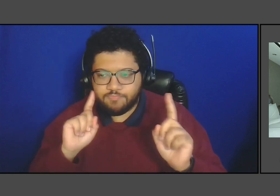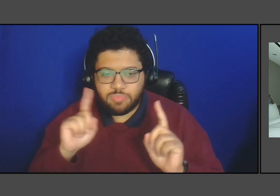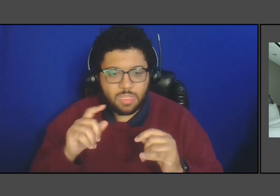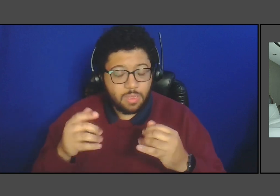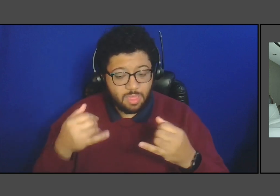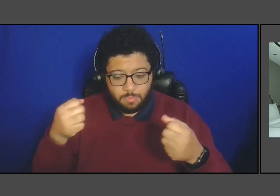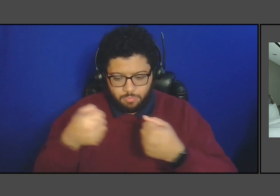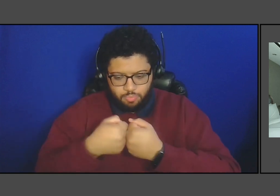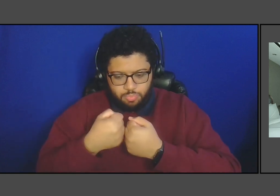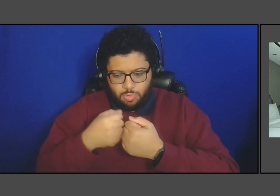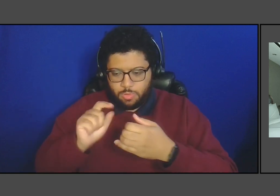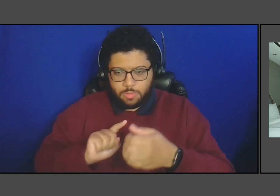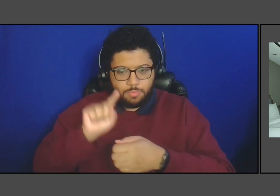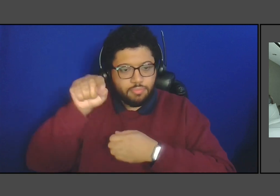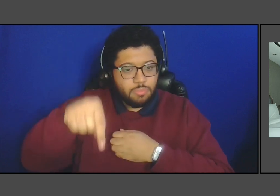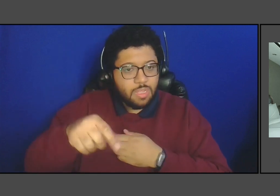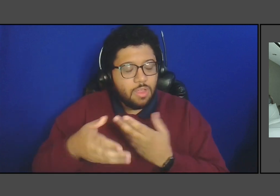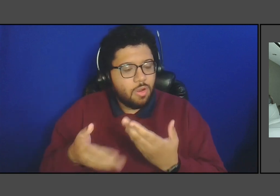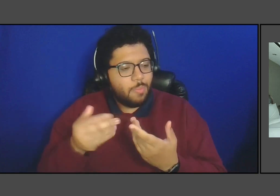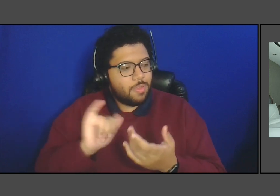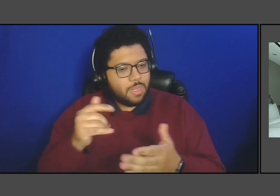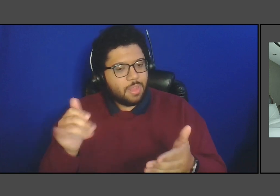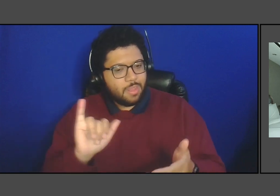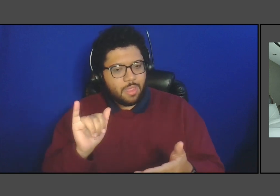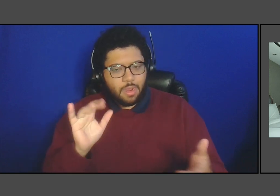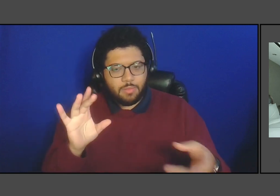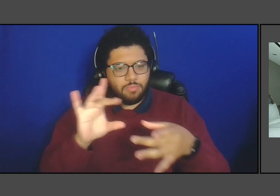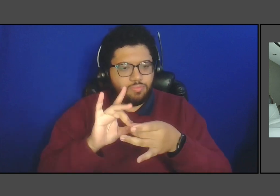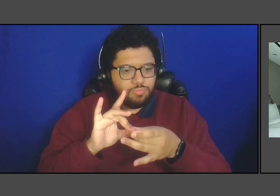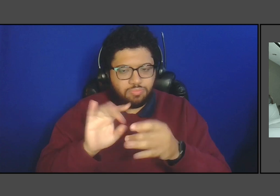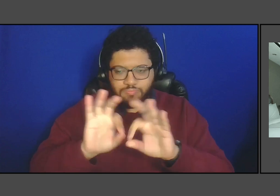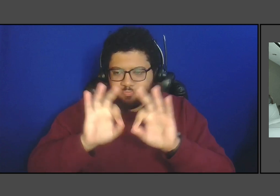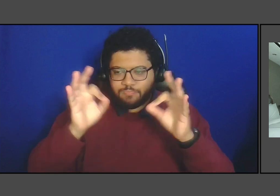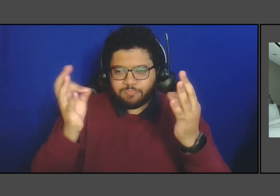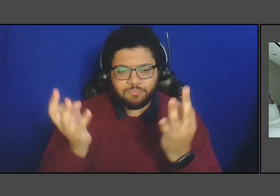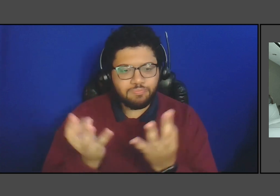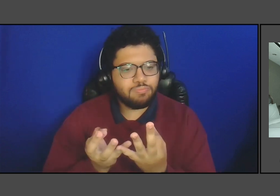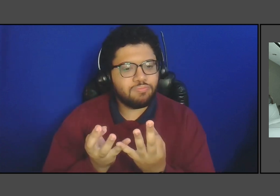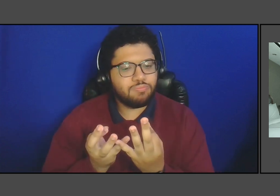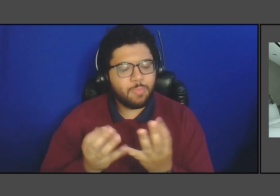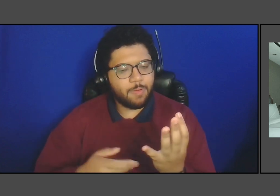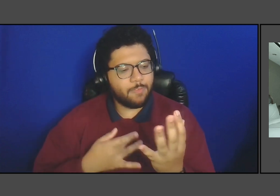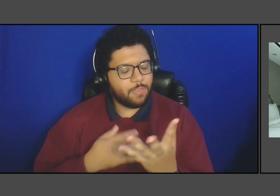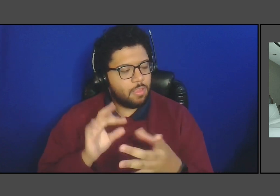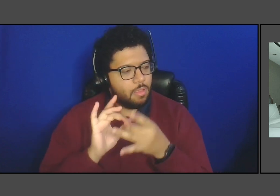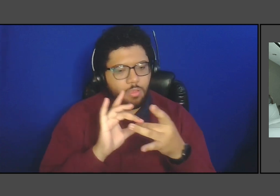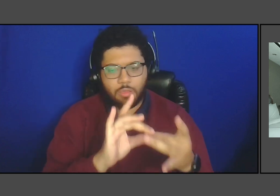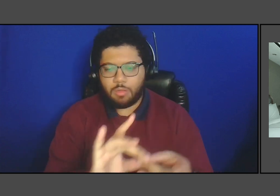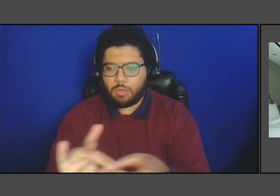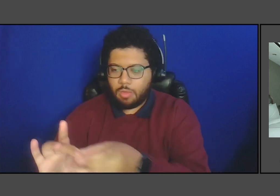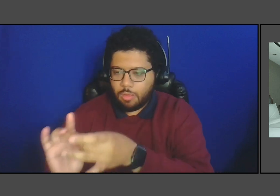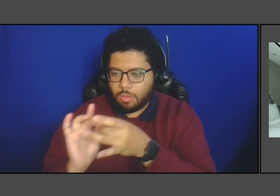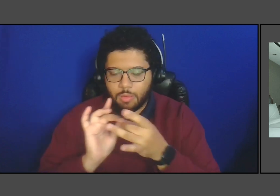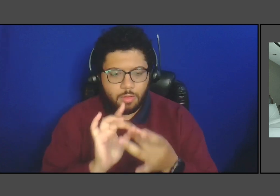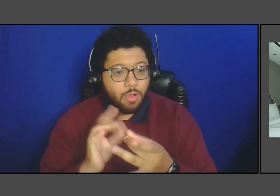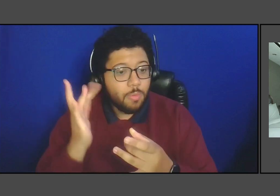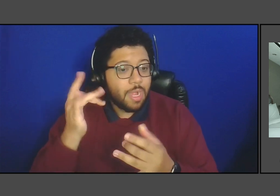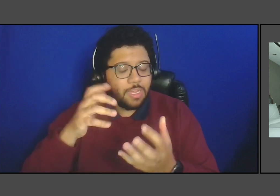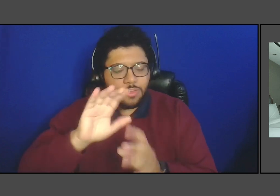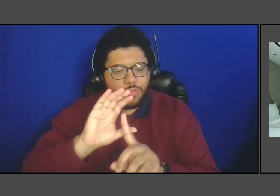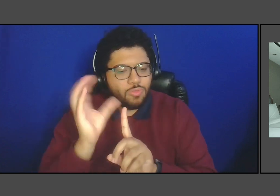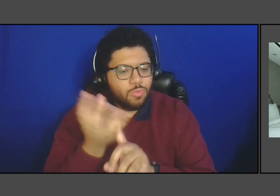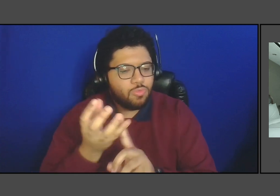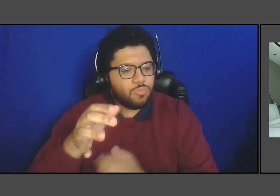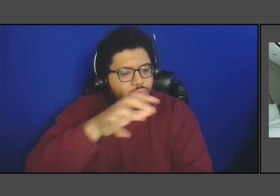with a camaraderie and a sense of familia, of family, and this blending of cultures. And